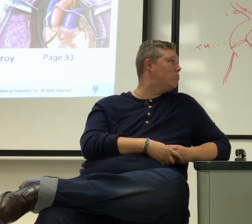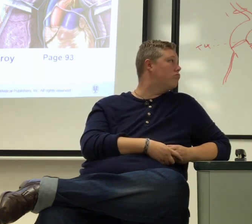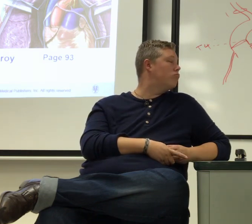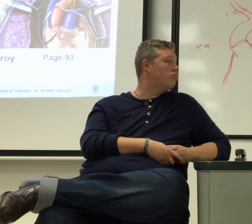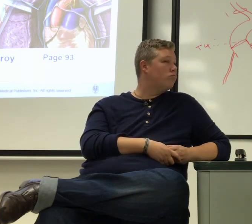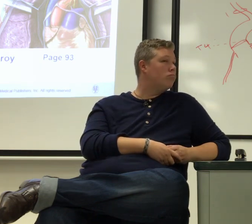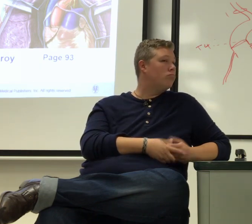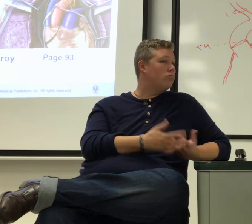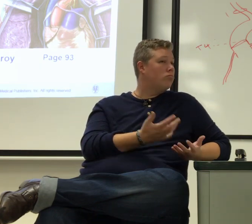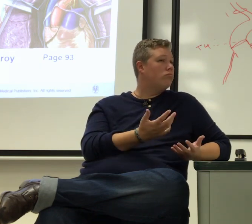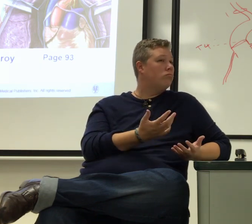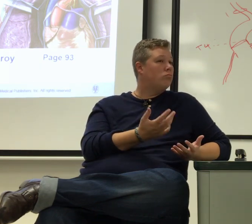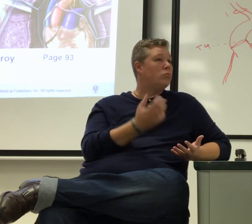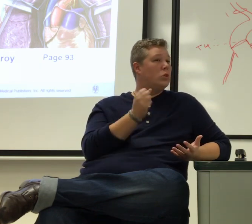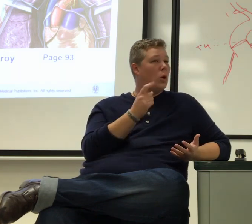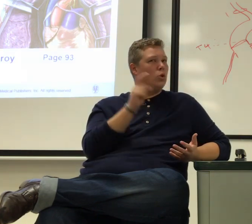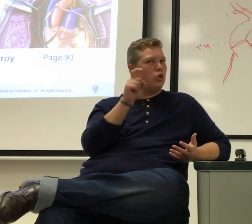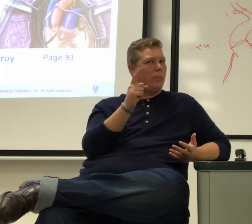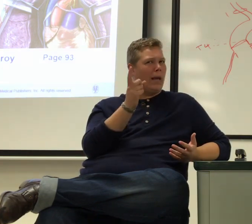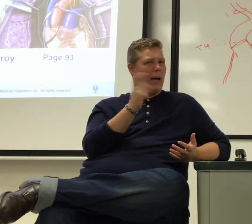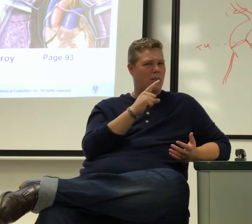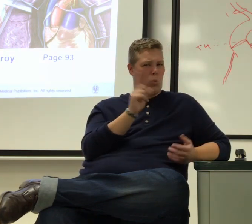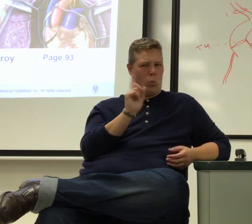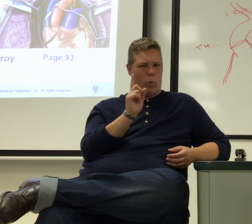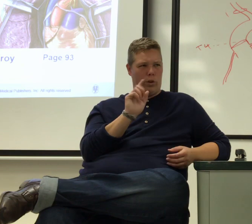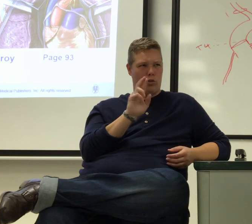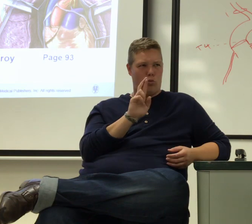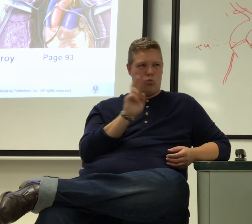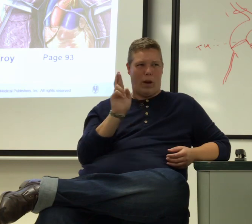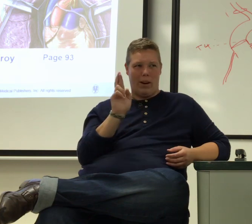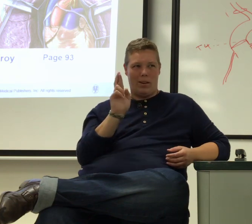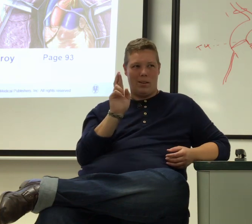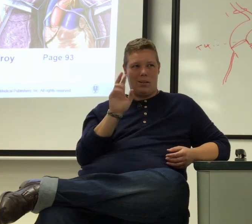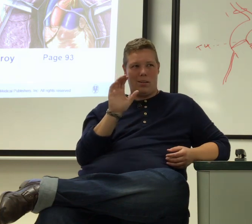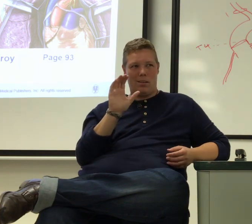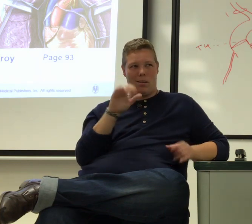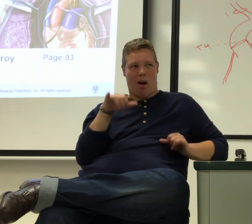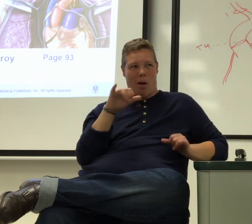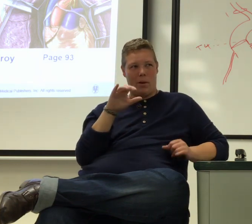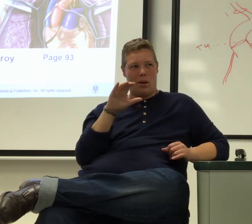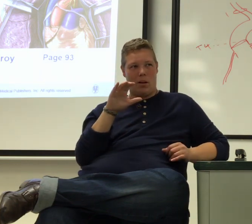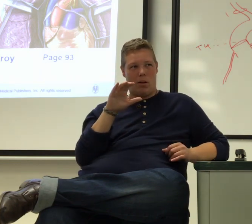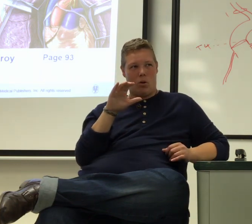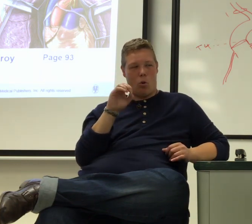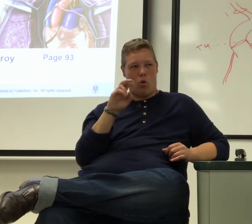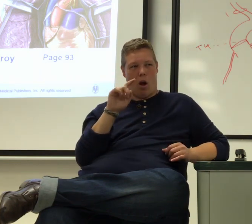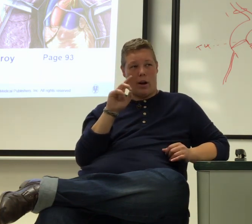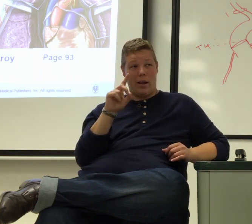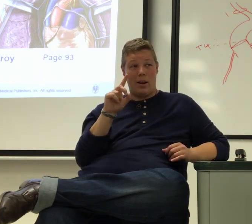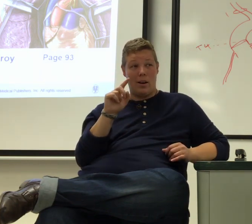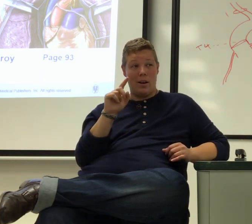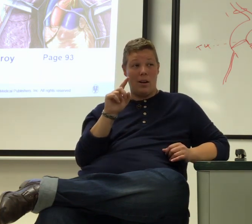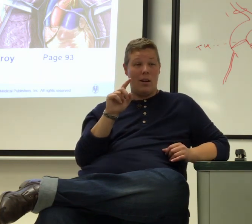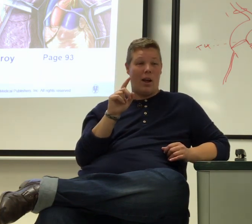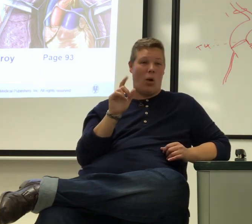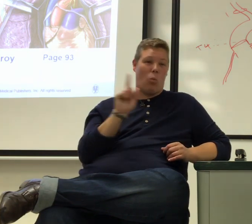So then what you should be asking is, well, where's the right common carotid and the right subclavian? Well, they branch off the brachiocephalic trunk.